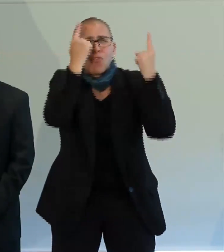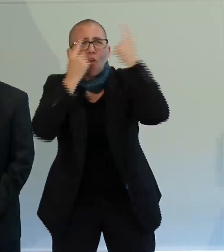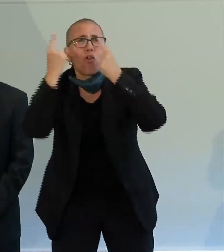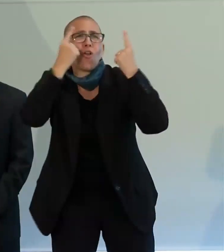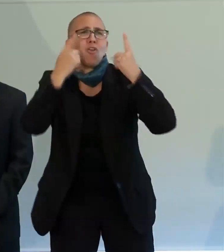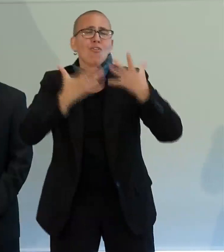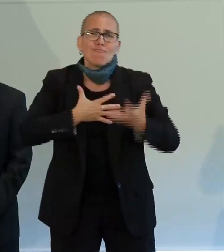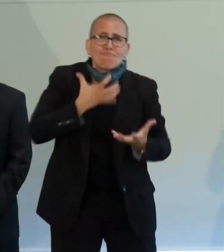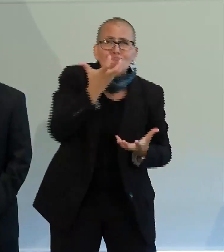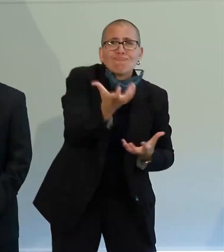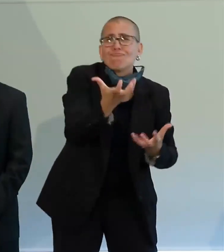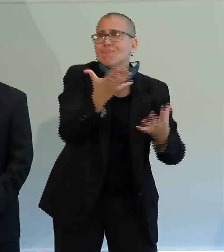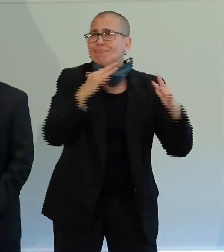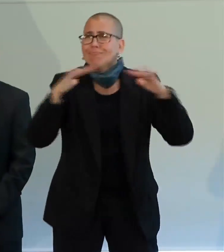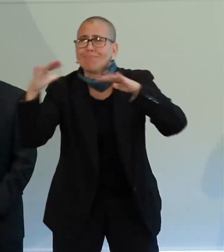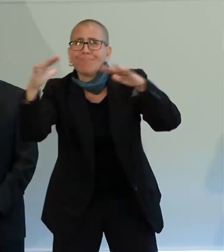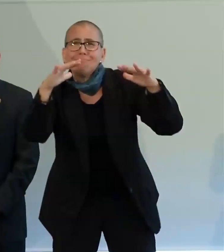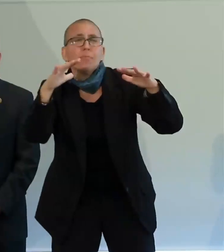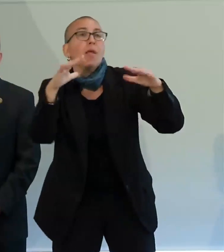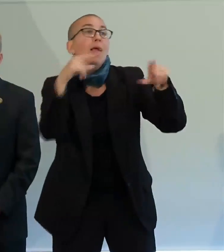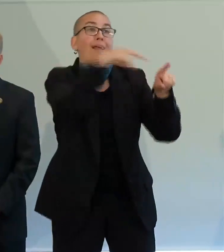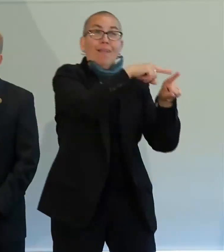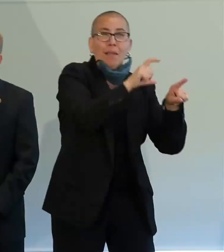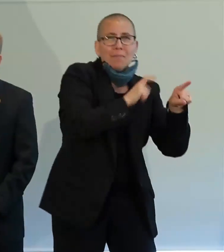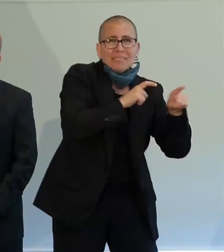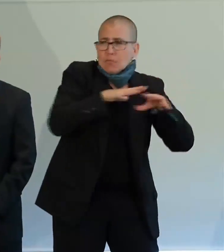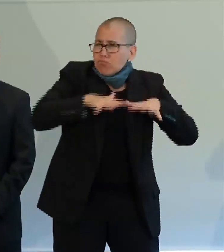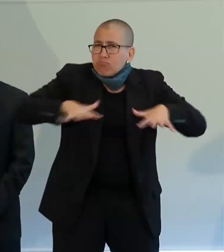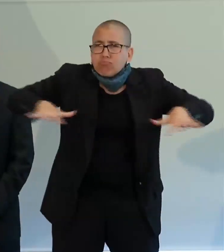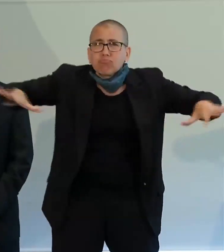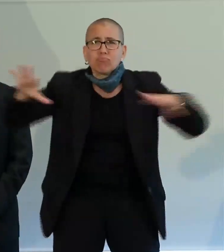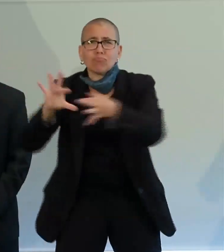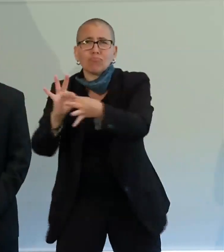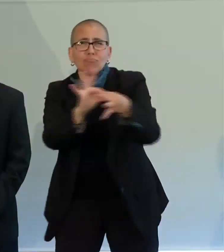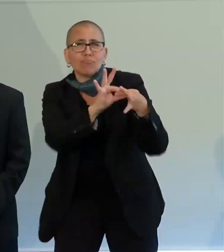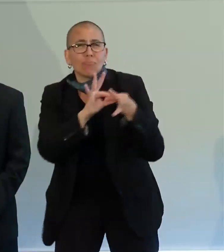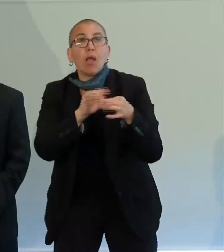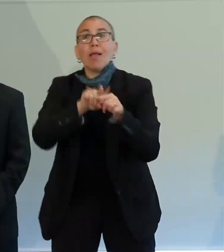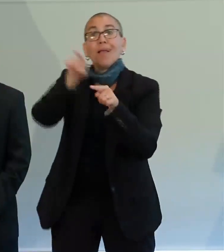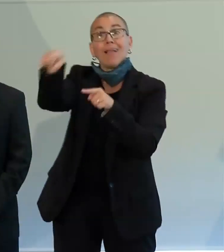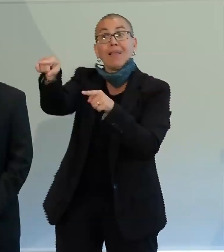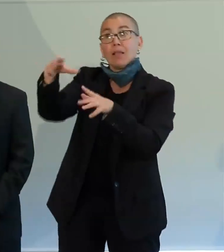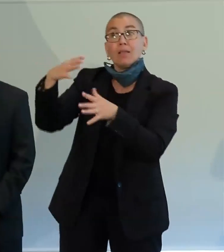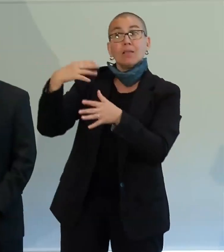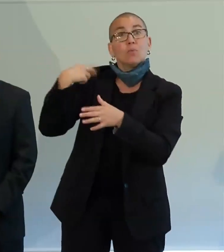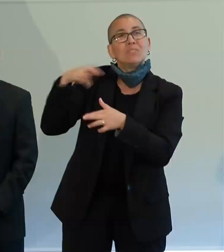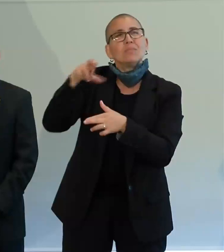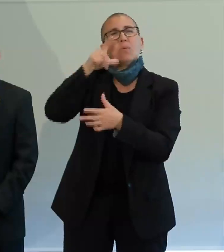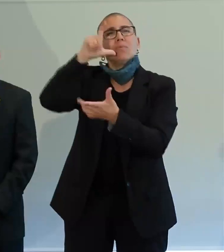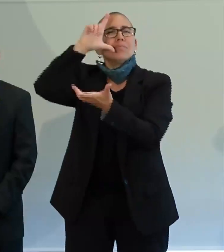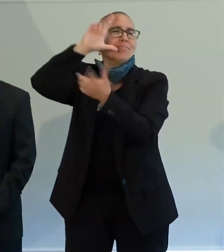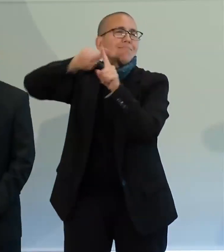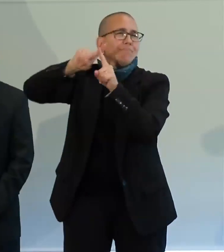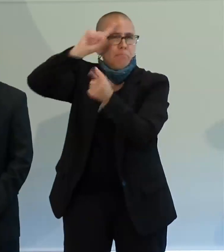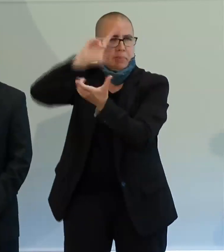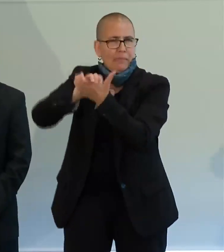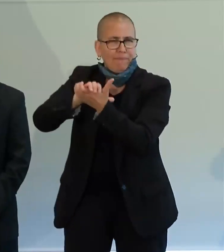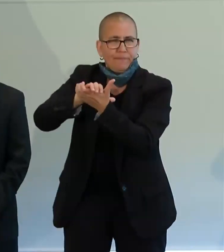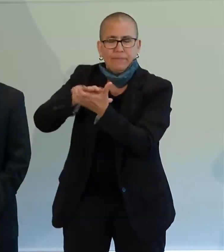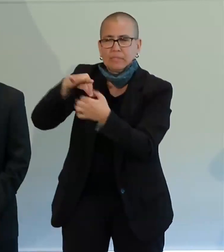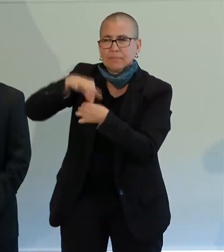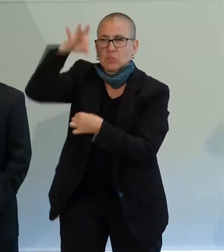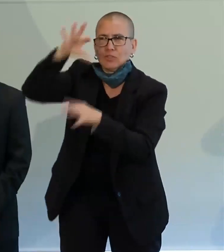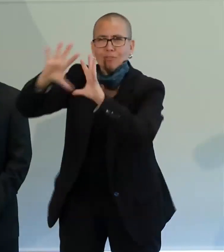police community relationships. We need the faith community to be involved. We need arts and entertainment to help inspire us toward justice. We need